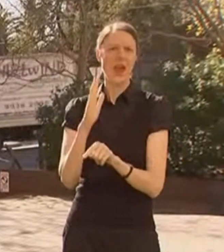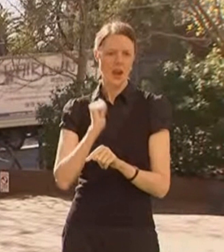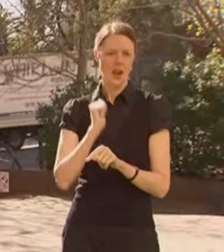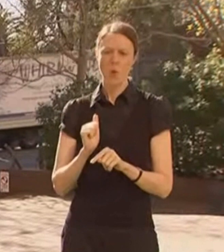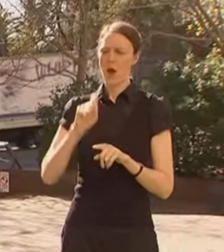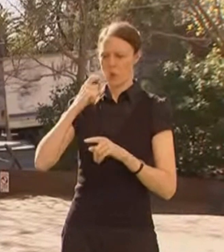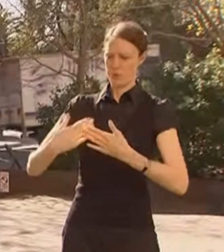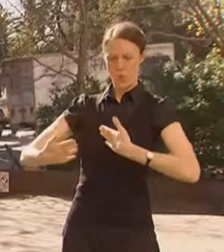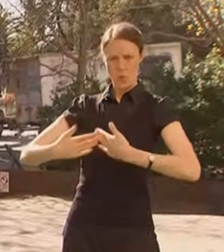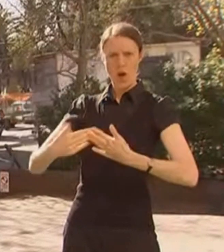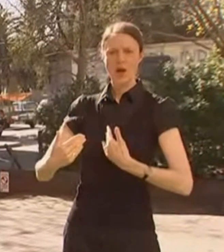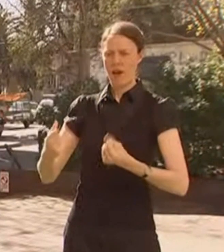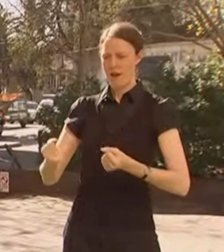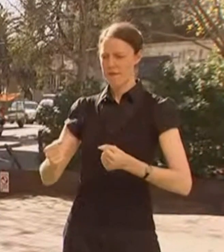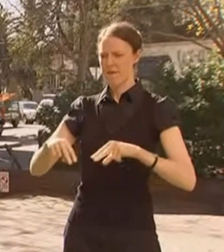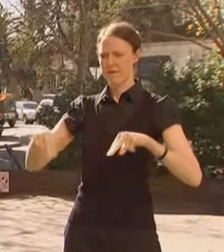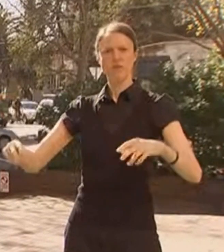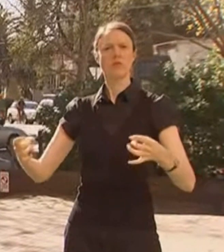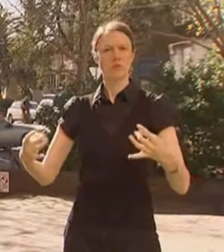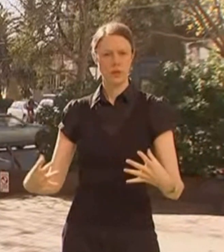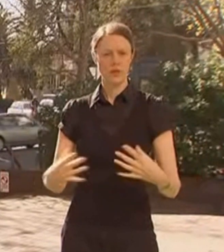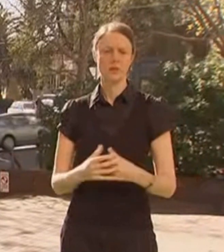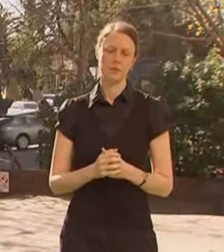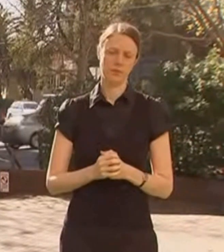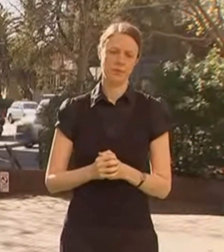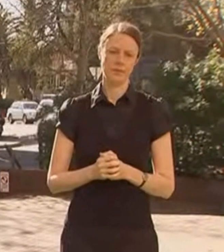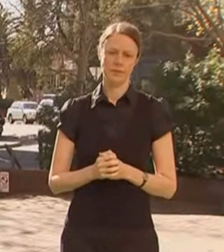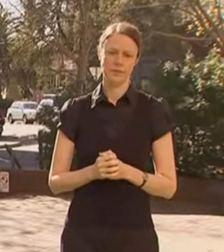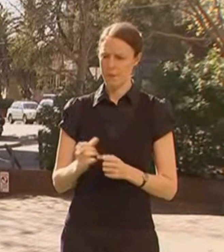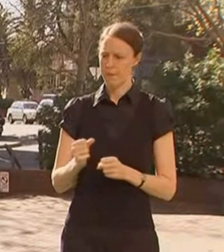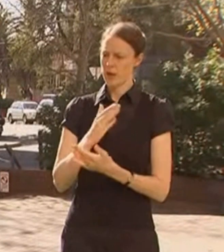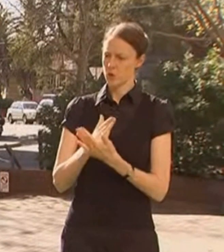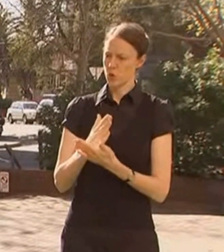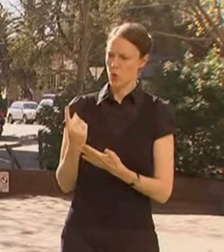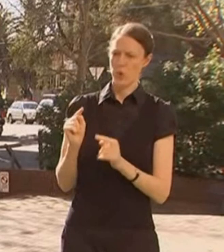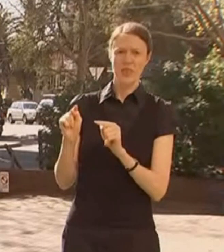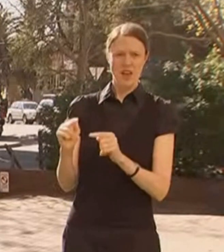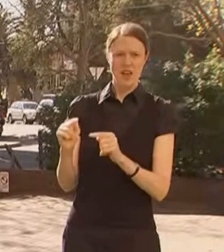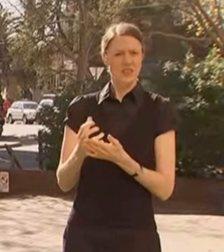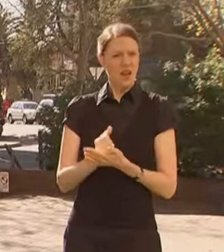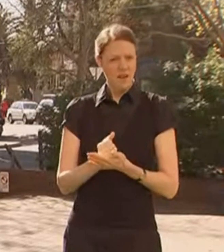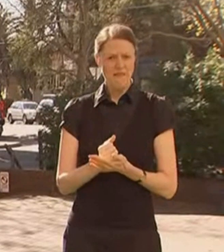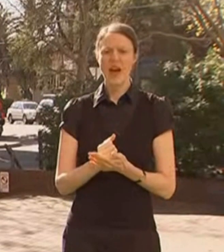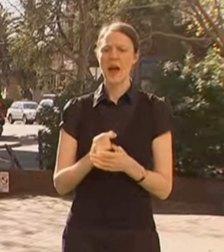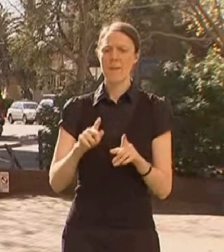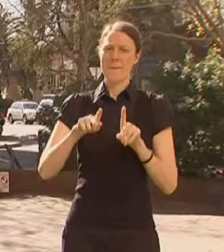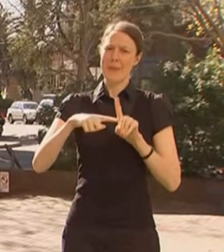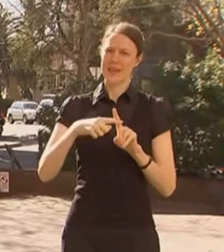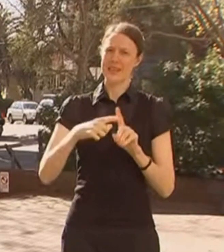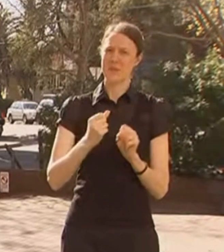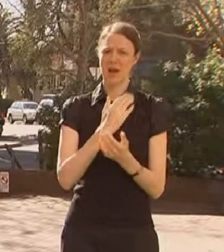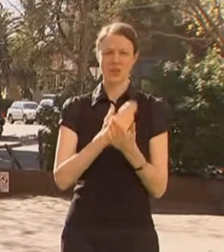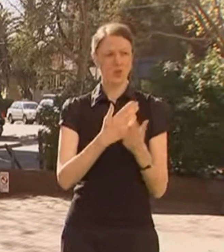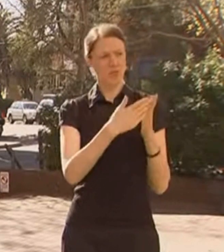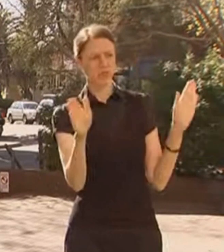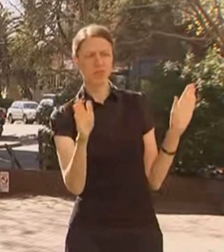we have been pre-planning for this protest like we do any other. Regardless of the outcome of the Supreme